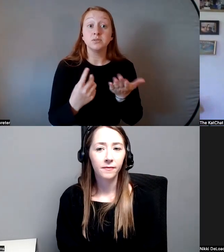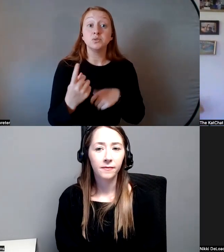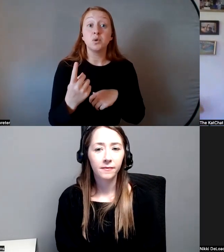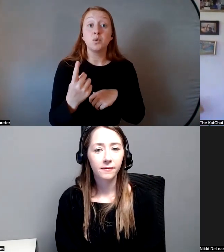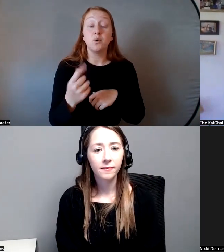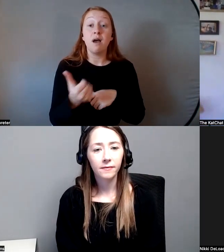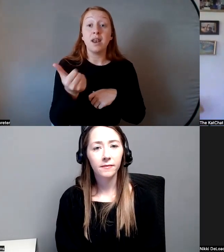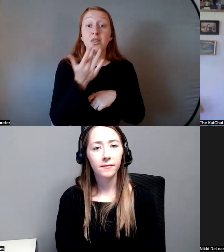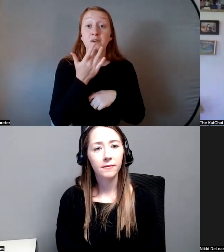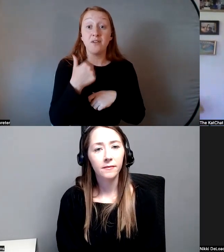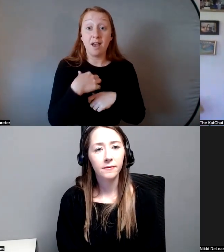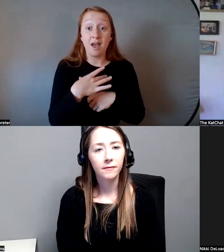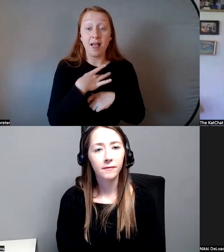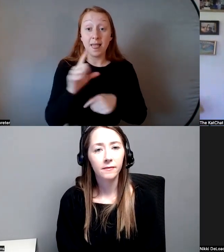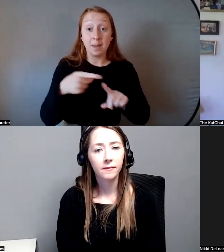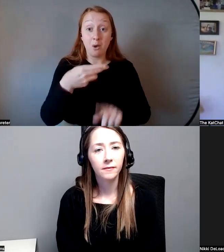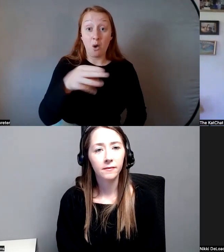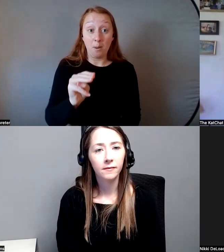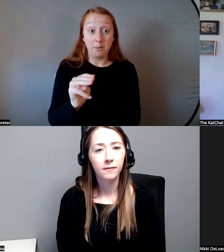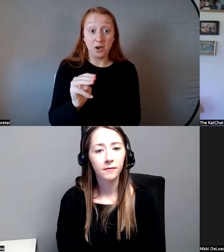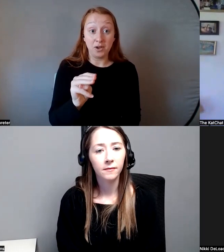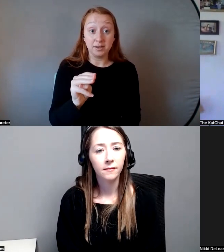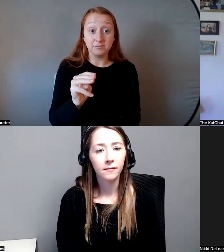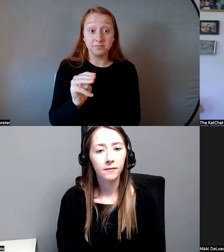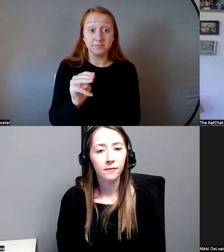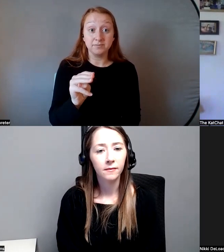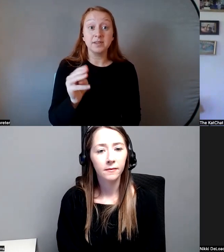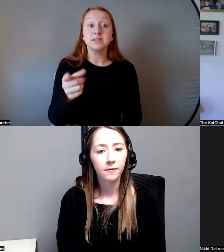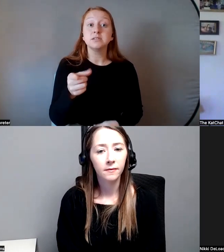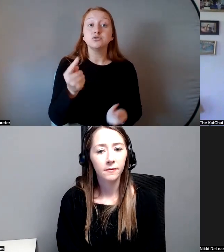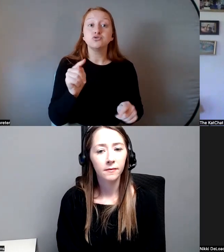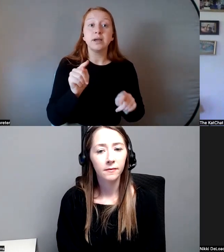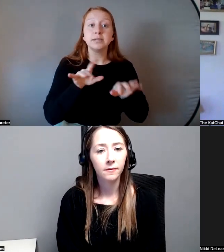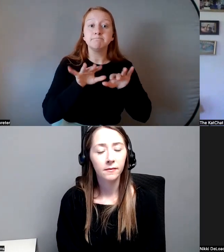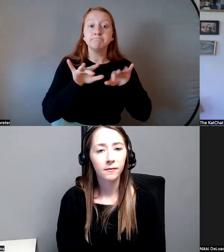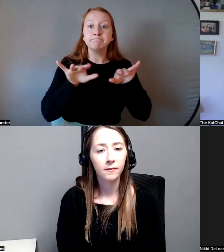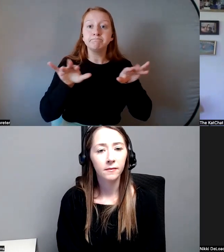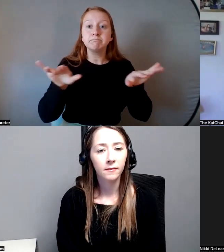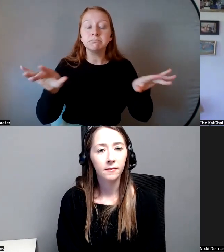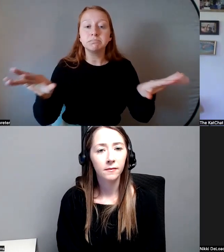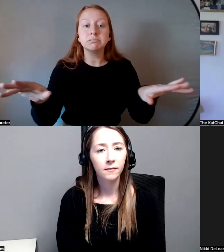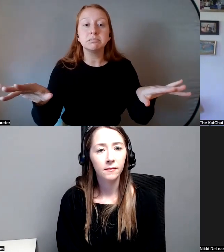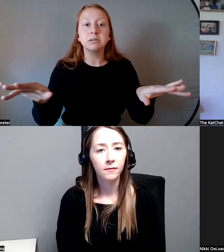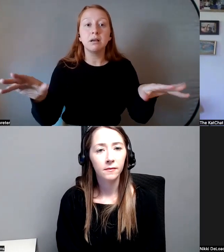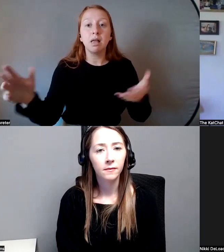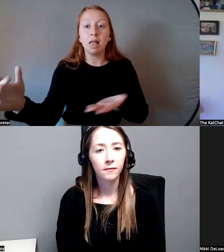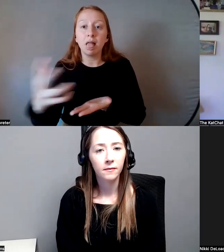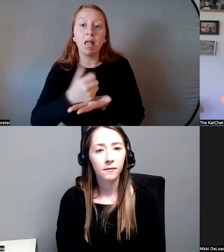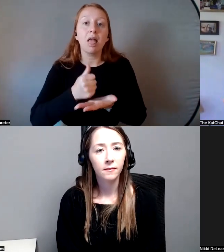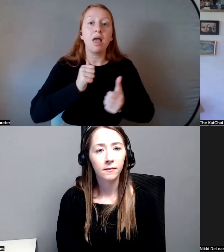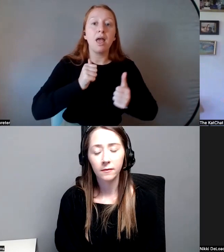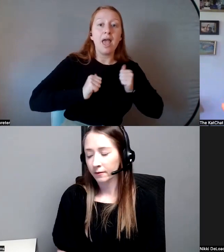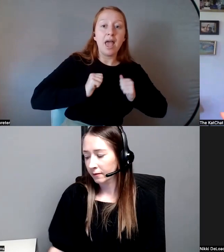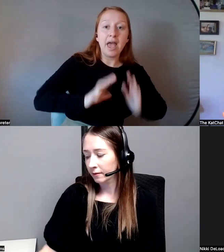favorites I really like about Hallmark and trying to branch out and getting actors and actresses with